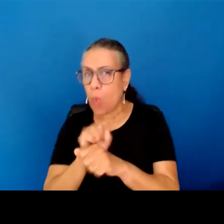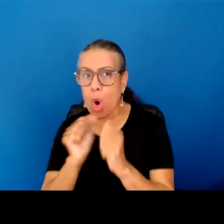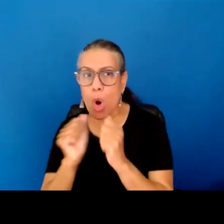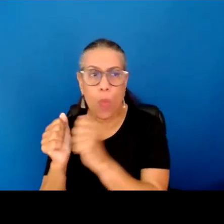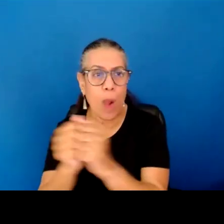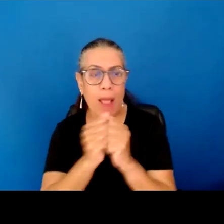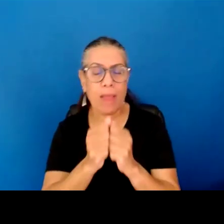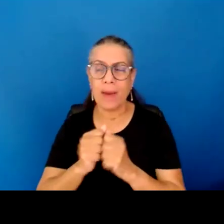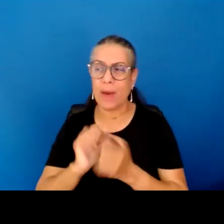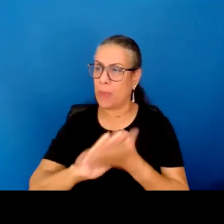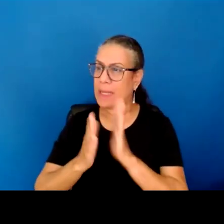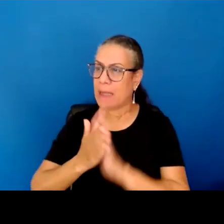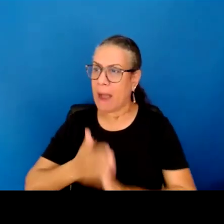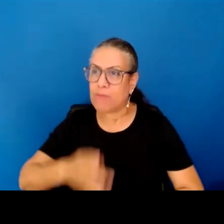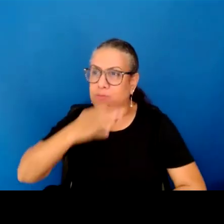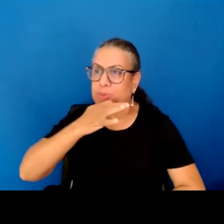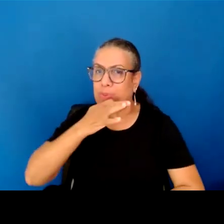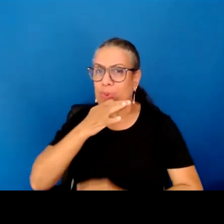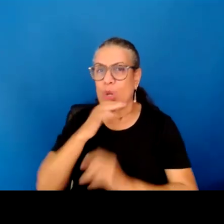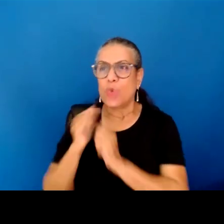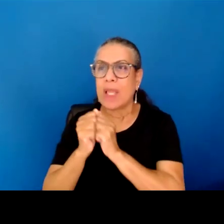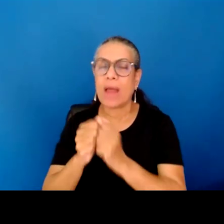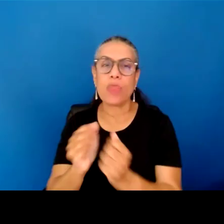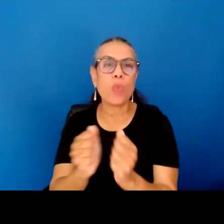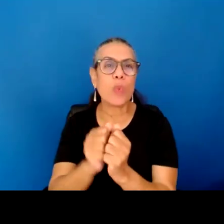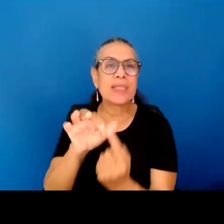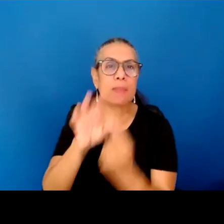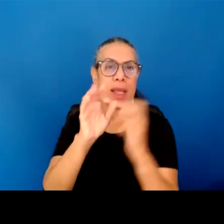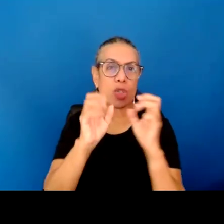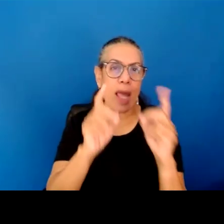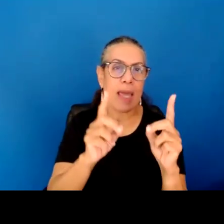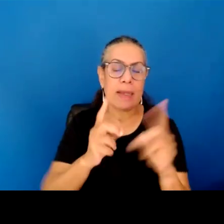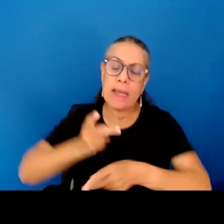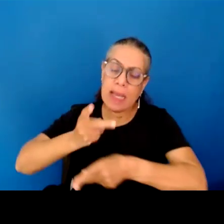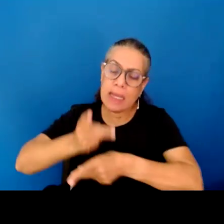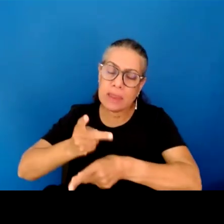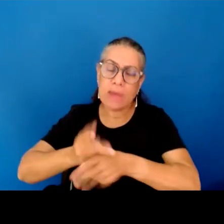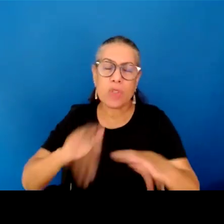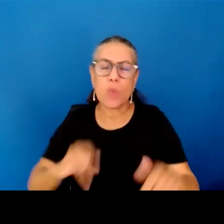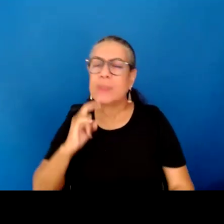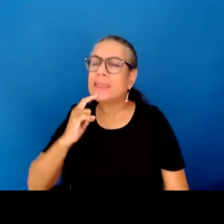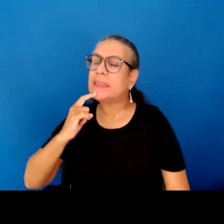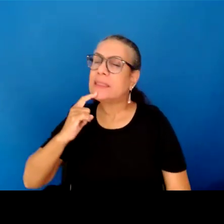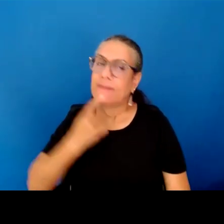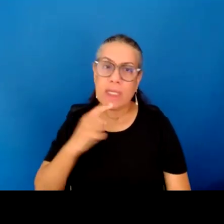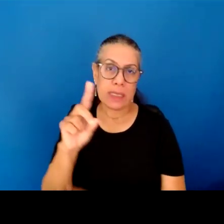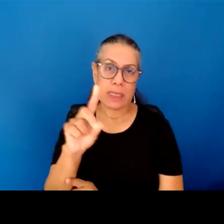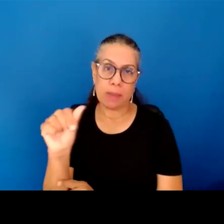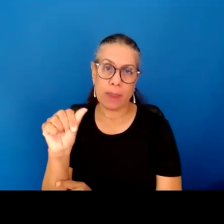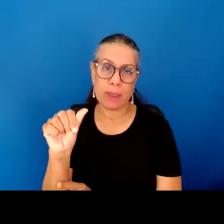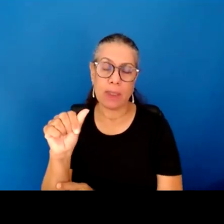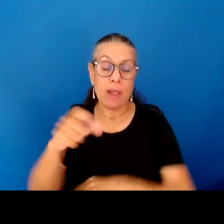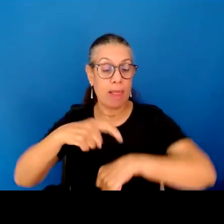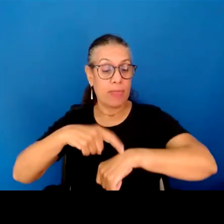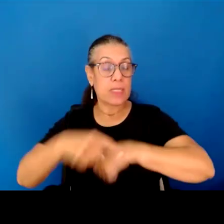became accidental experts together in special education, BPS, and caring for those with severe and profound disabilities. This time